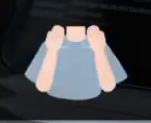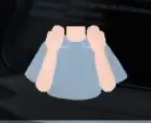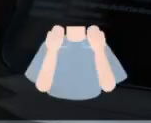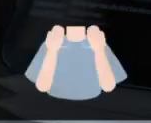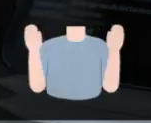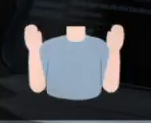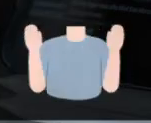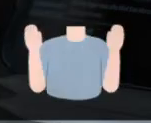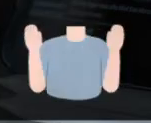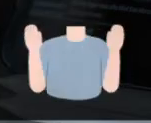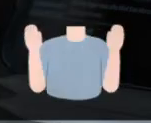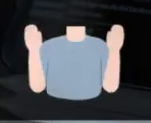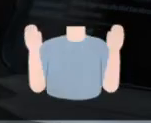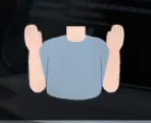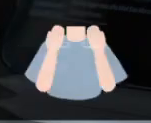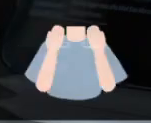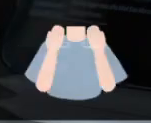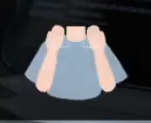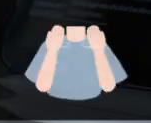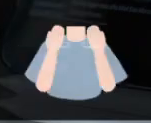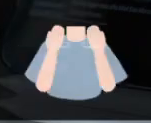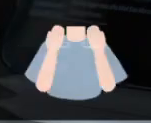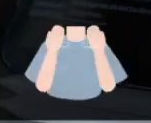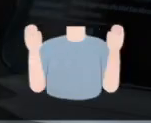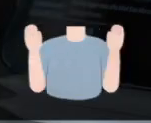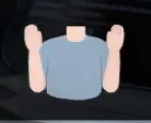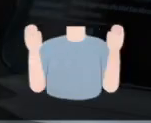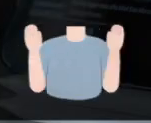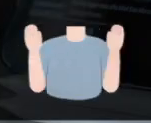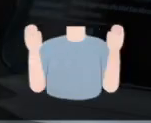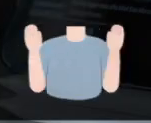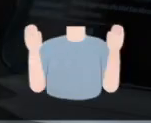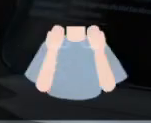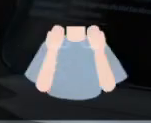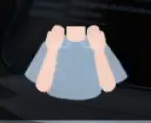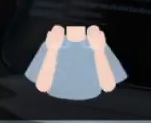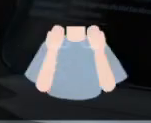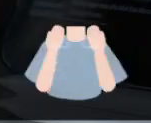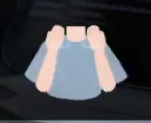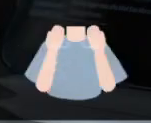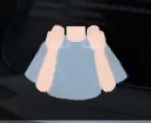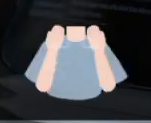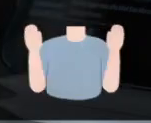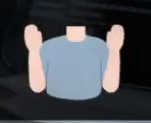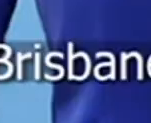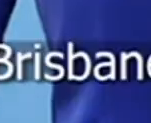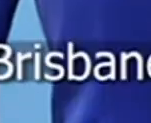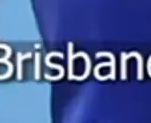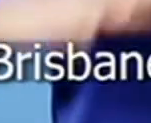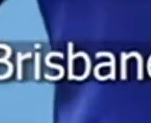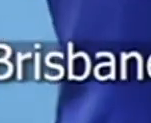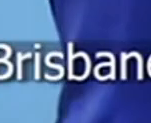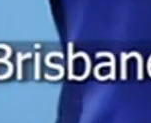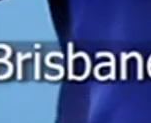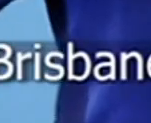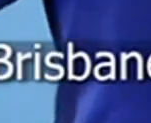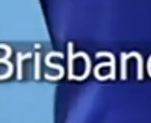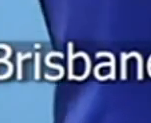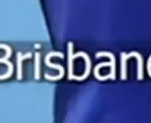features such as doorbells, babies crying in the house or the car alarm going off sounds that they are not able to hear